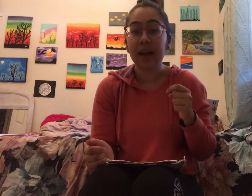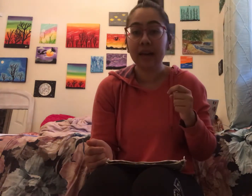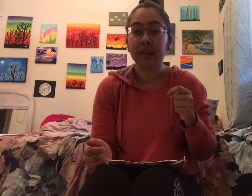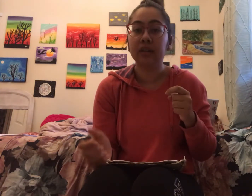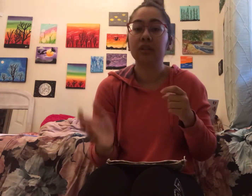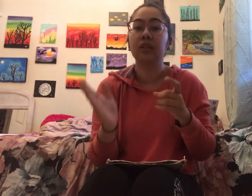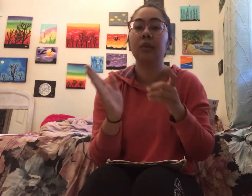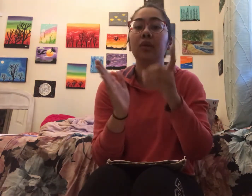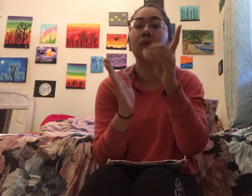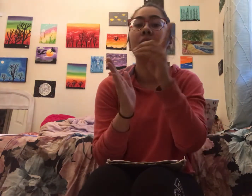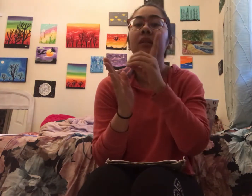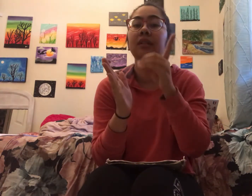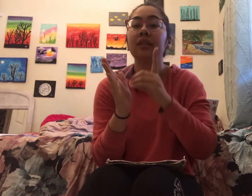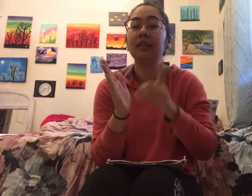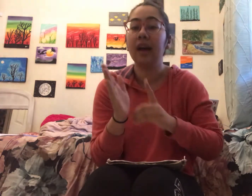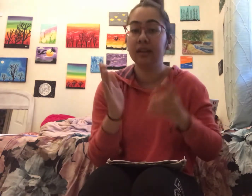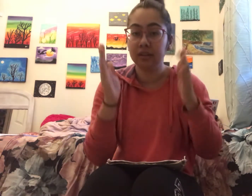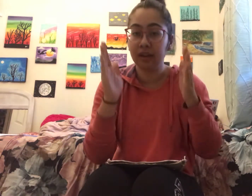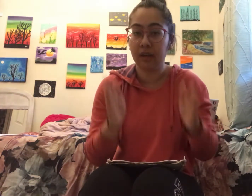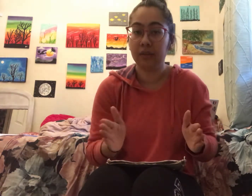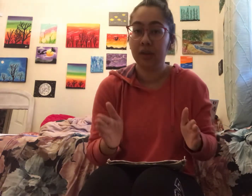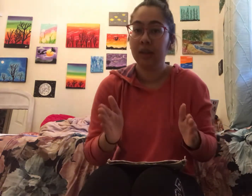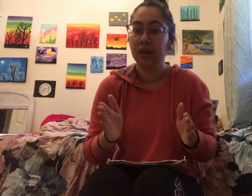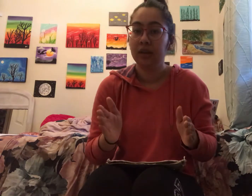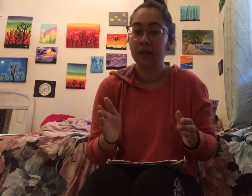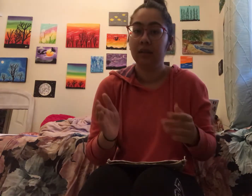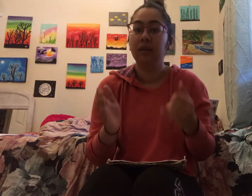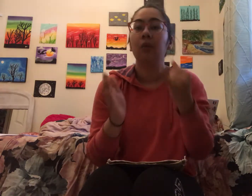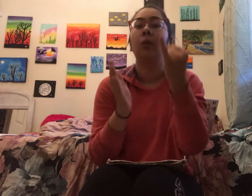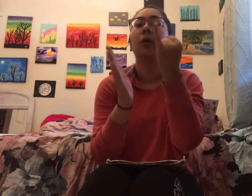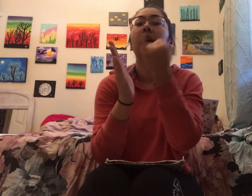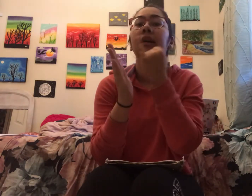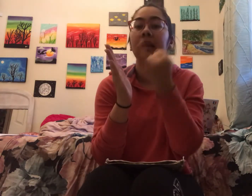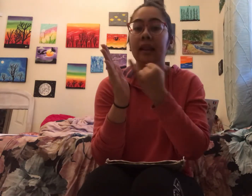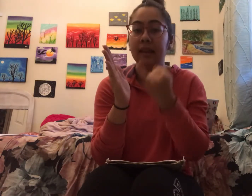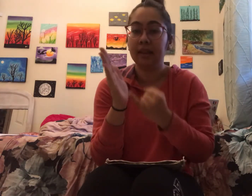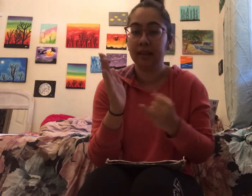Designer. So someone who designs stuff, or like this.